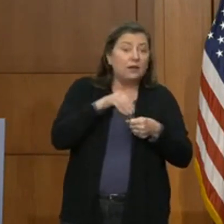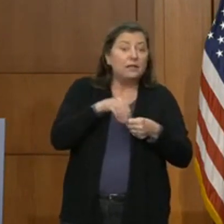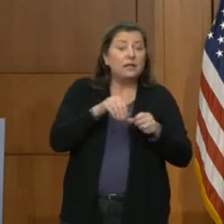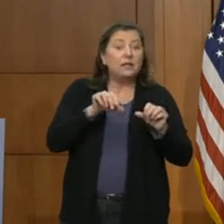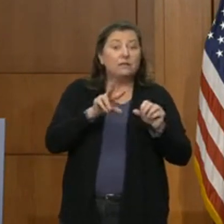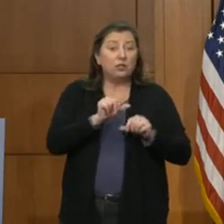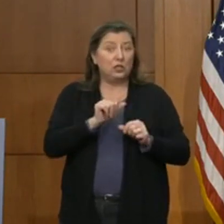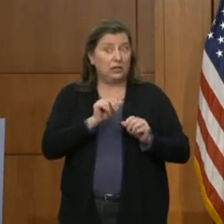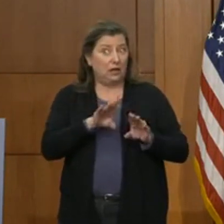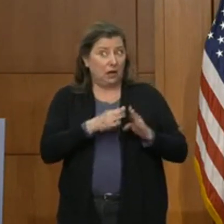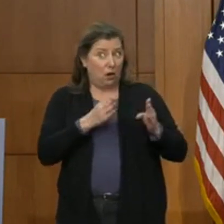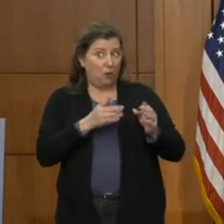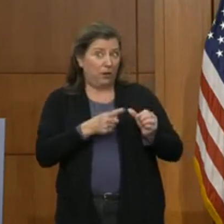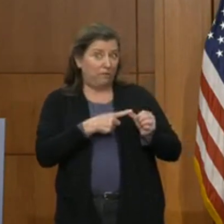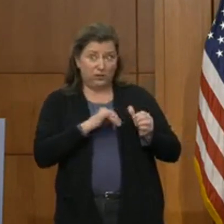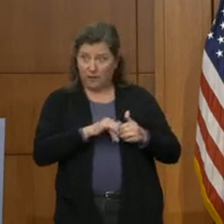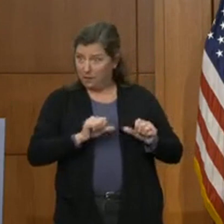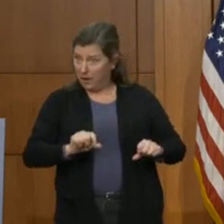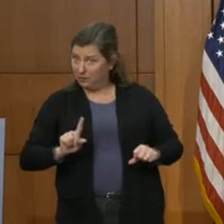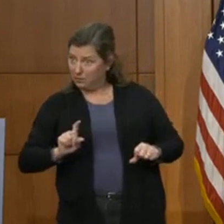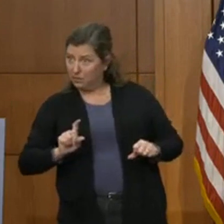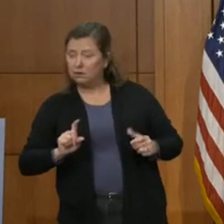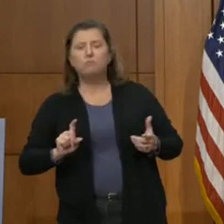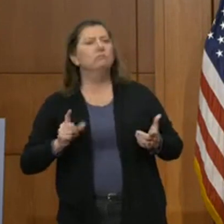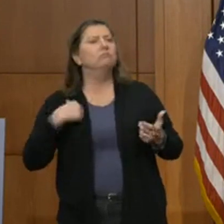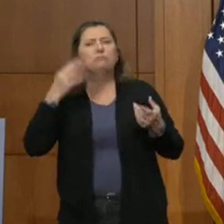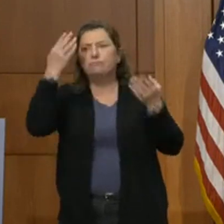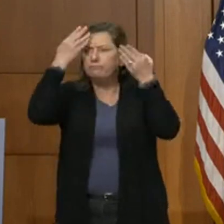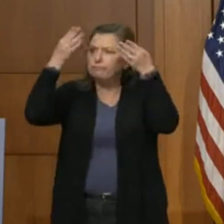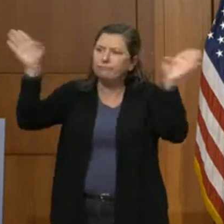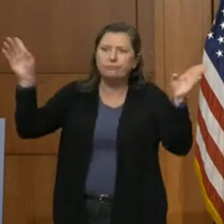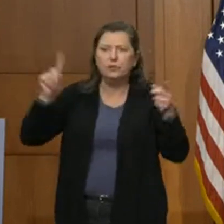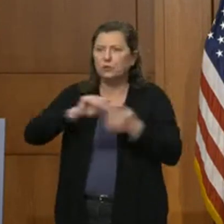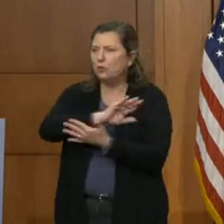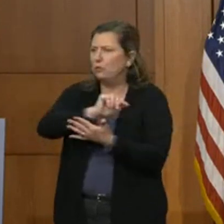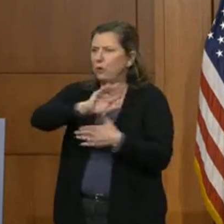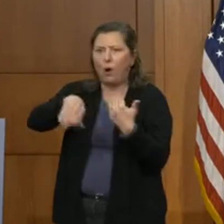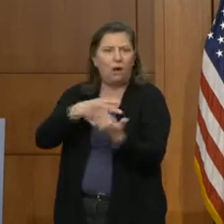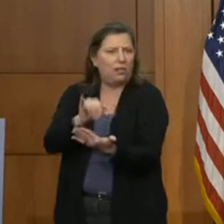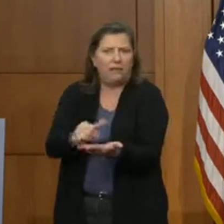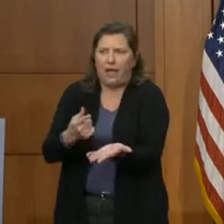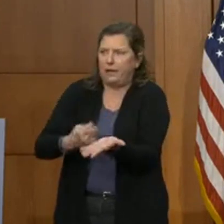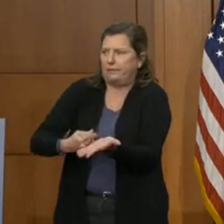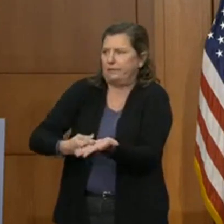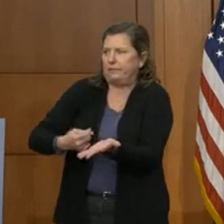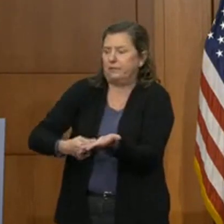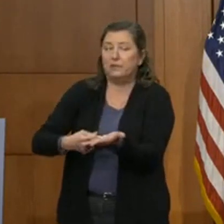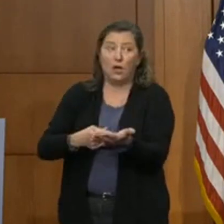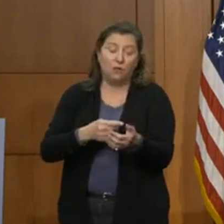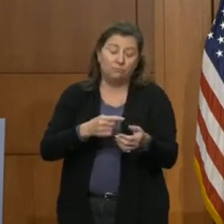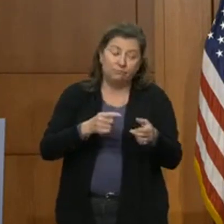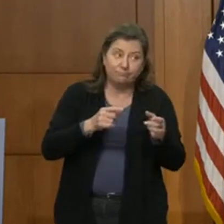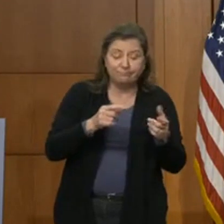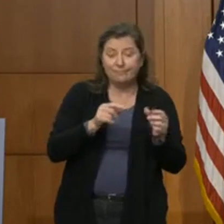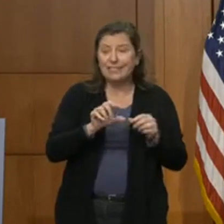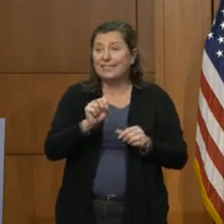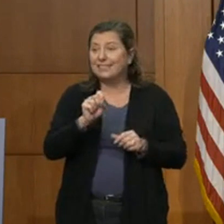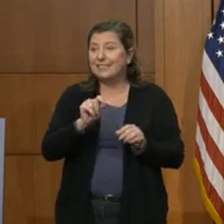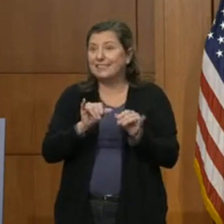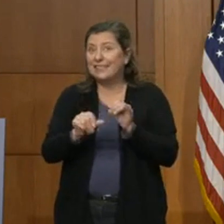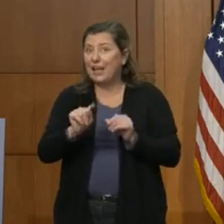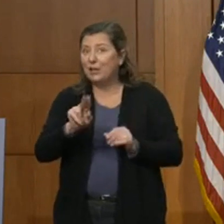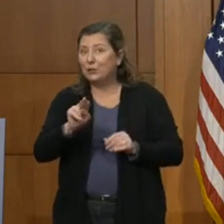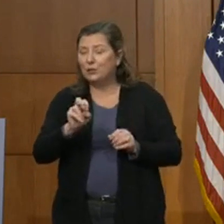Virginia possible? So I'm open-minded to all of that, and I would say stay tuned. We're